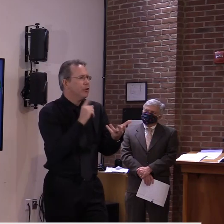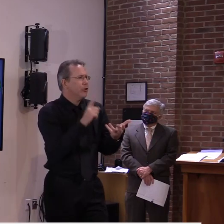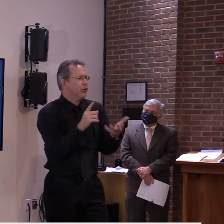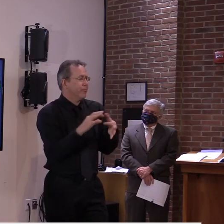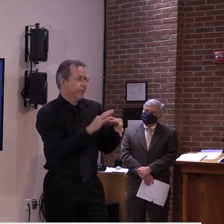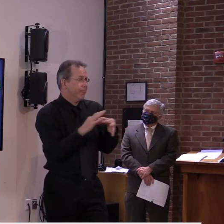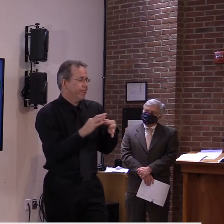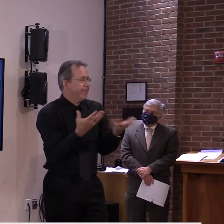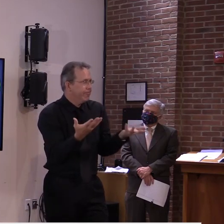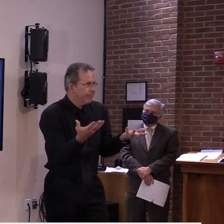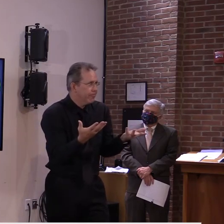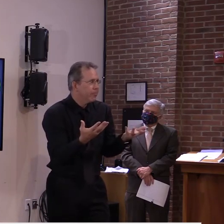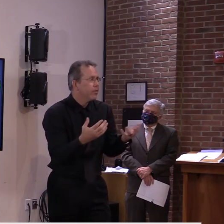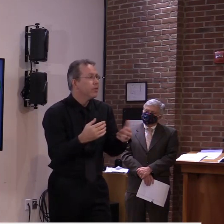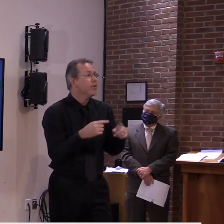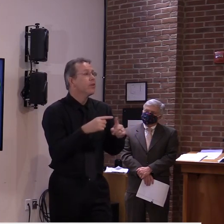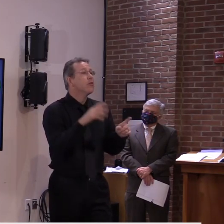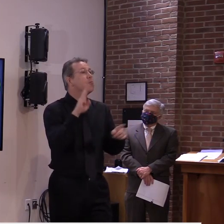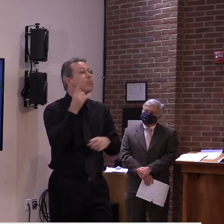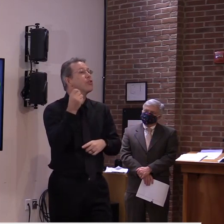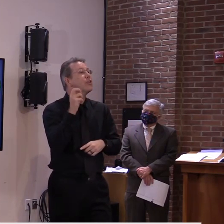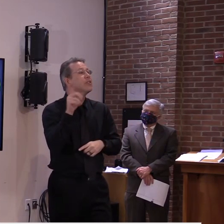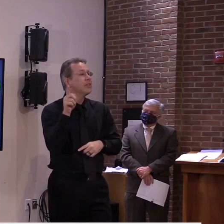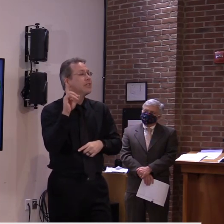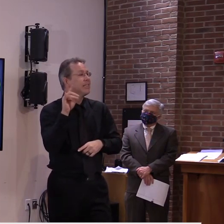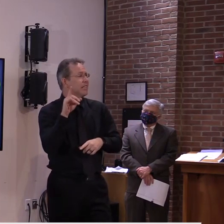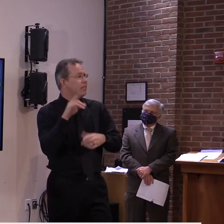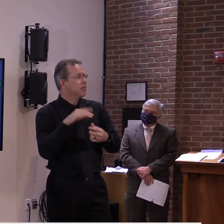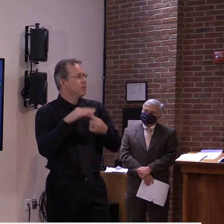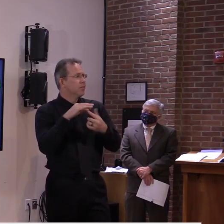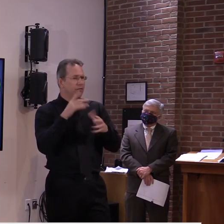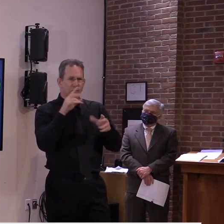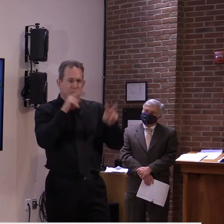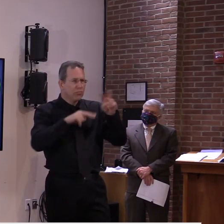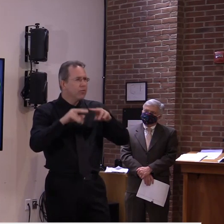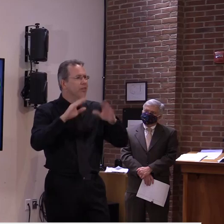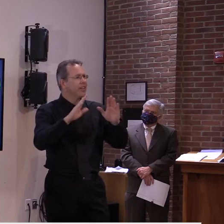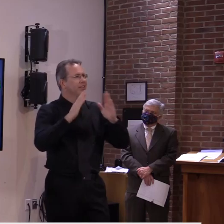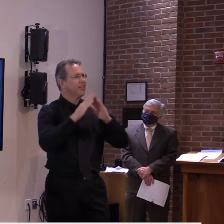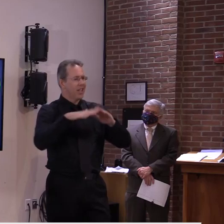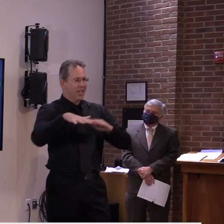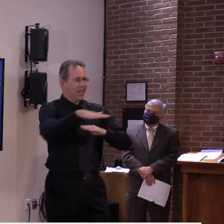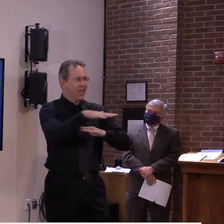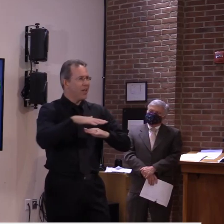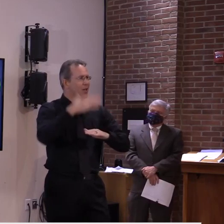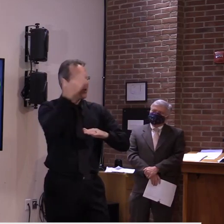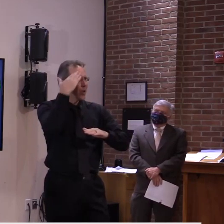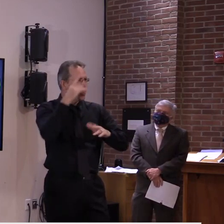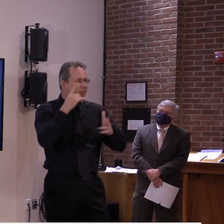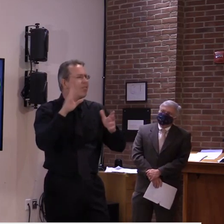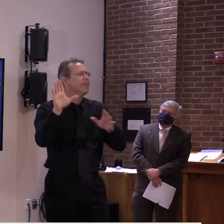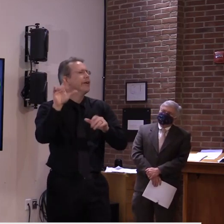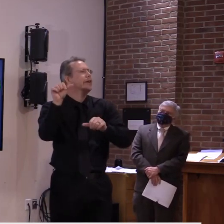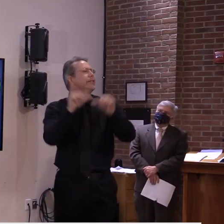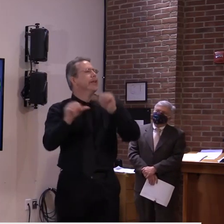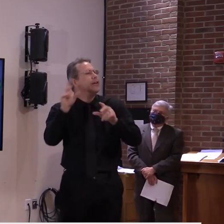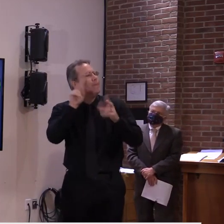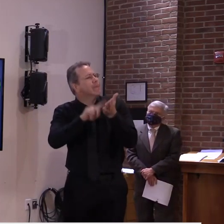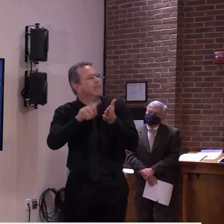Burlington is doing, to be honest, and is growing every day. We didn't find a